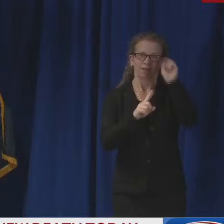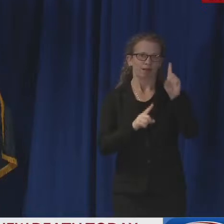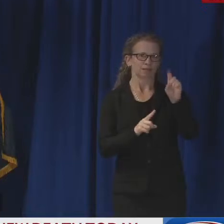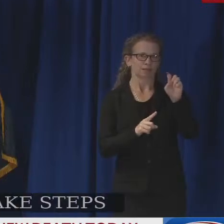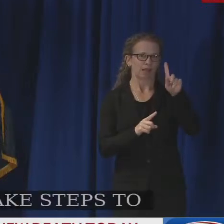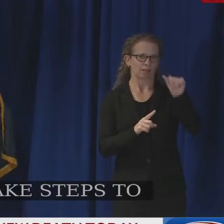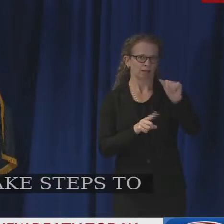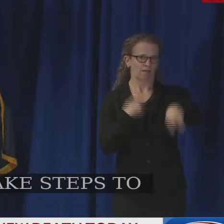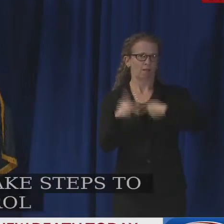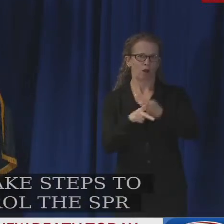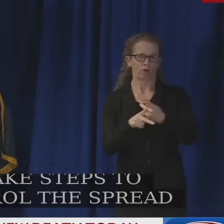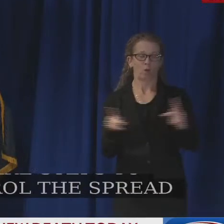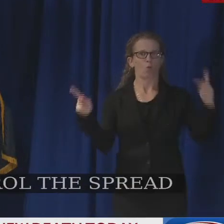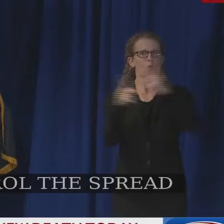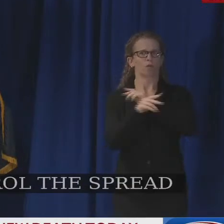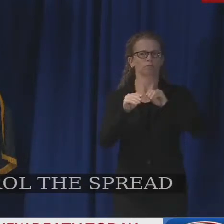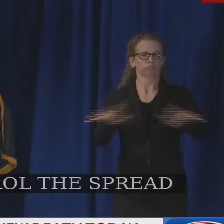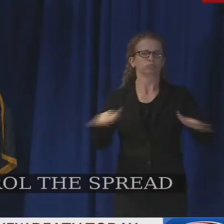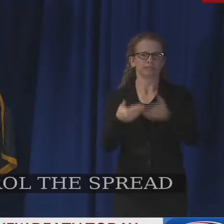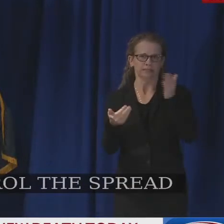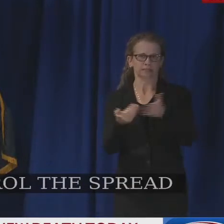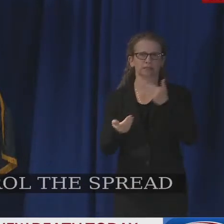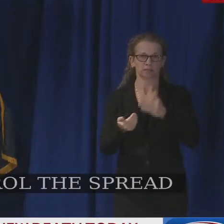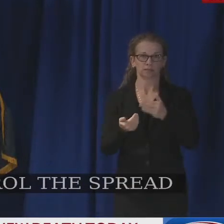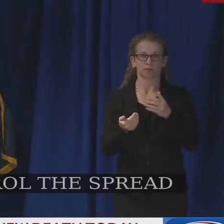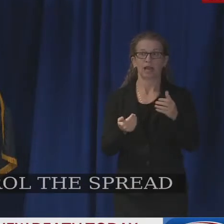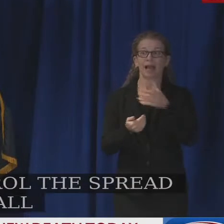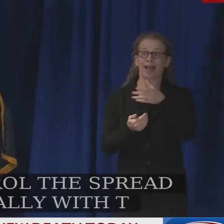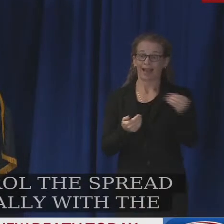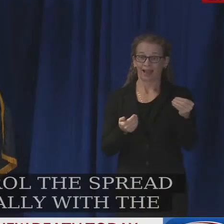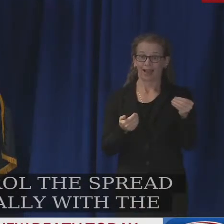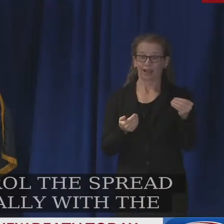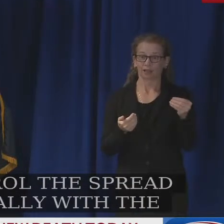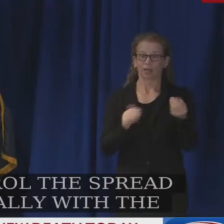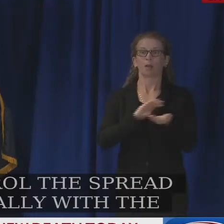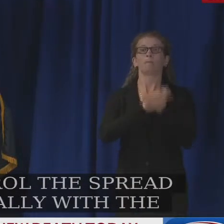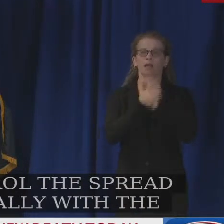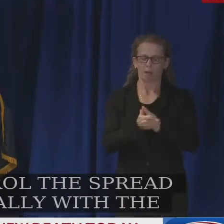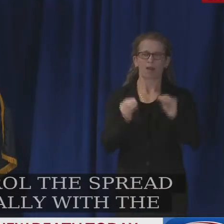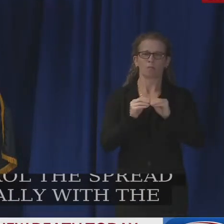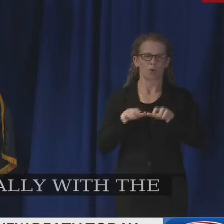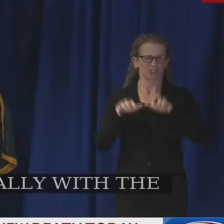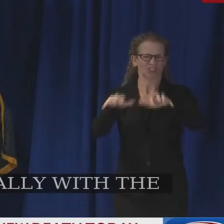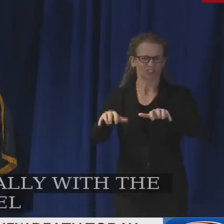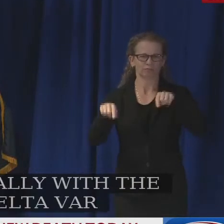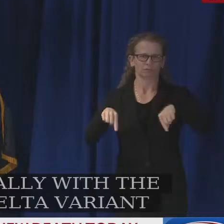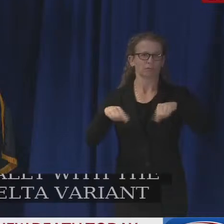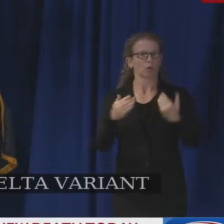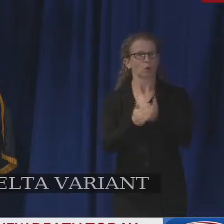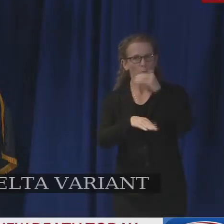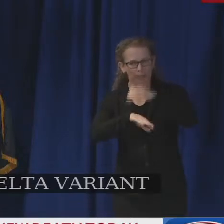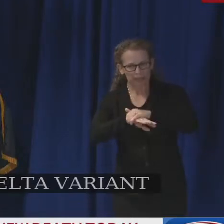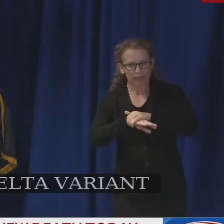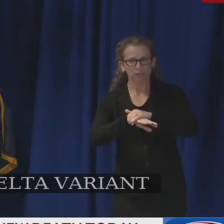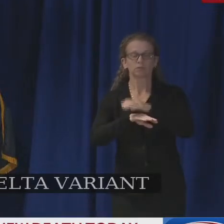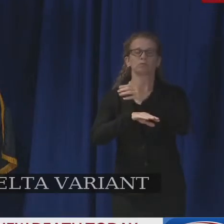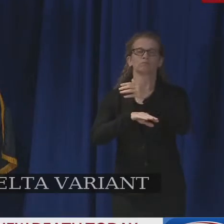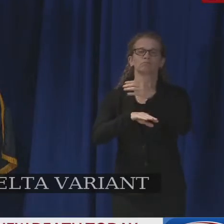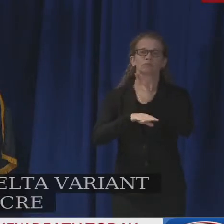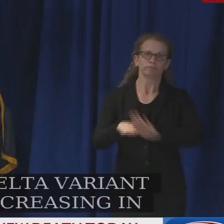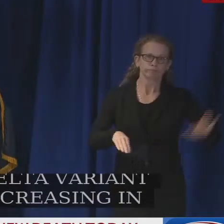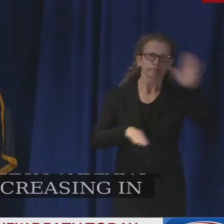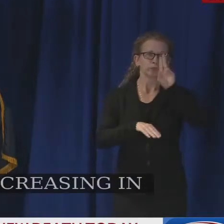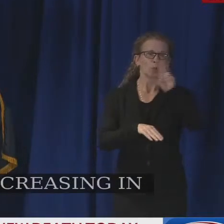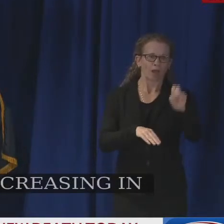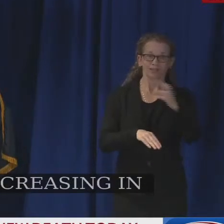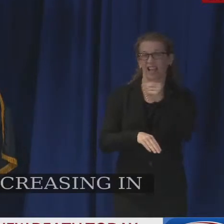Delta variant circulating and, in fact, increasing in the New England area nationally and even in New Hampshire.